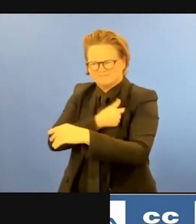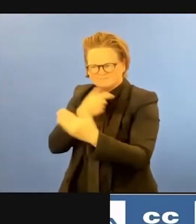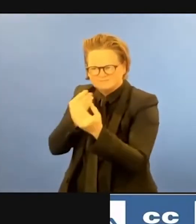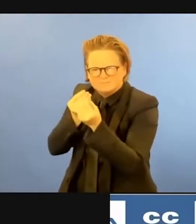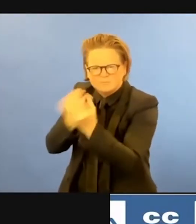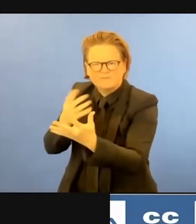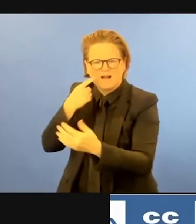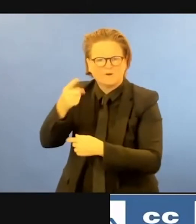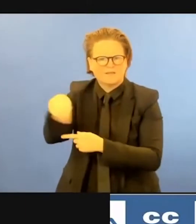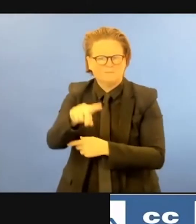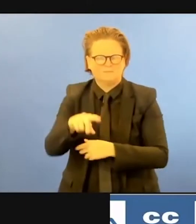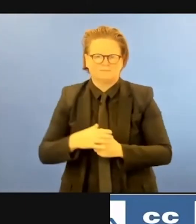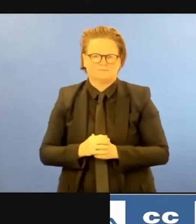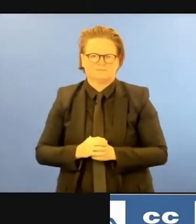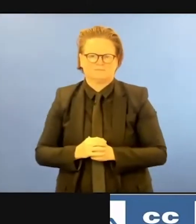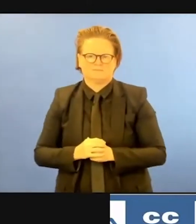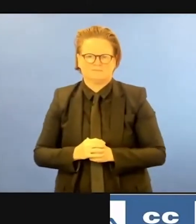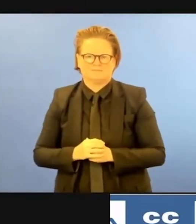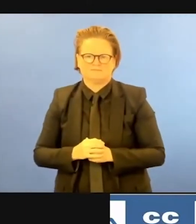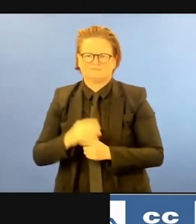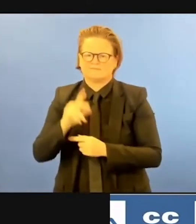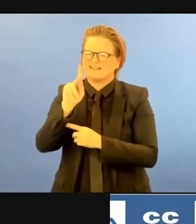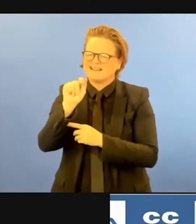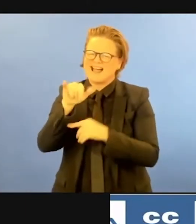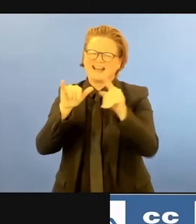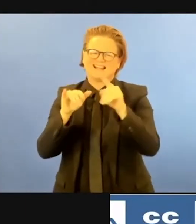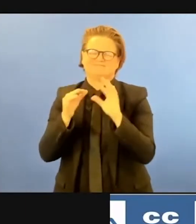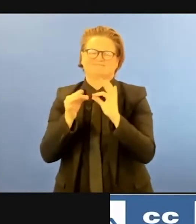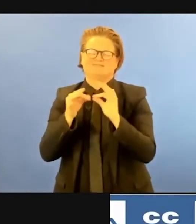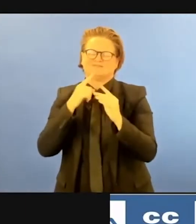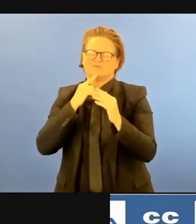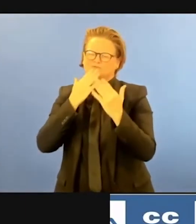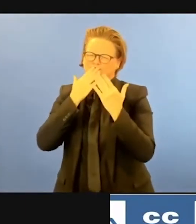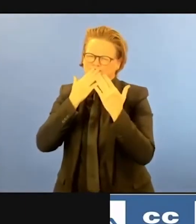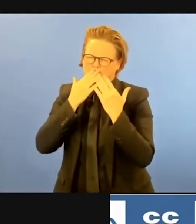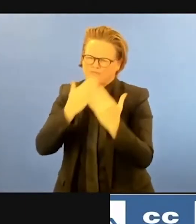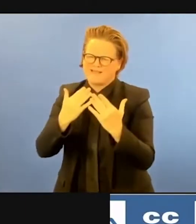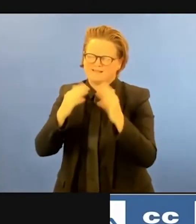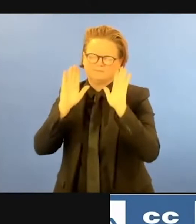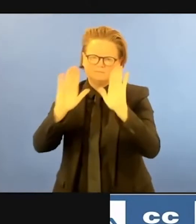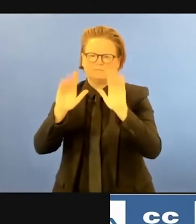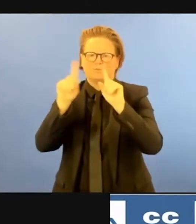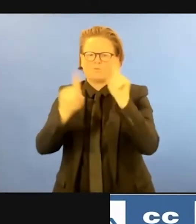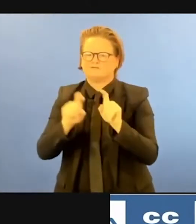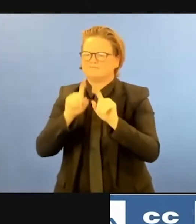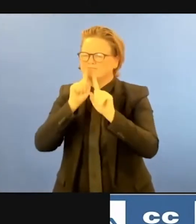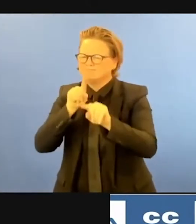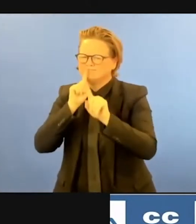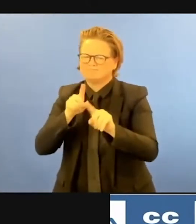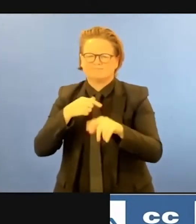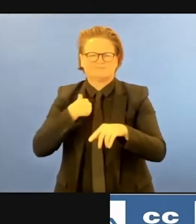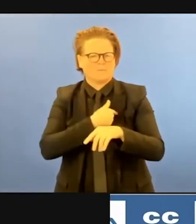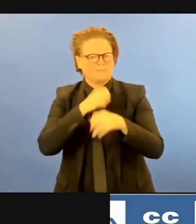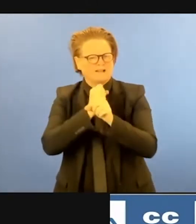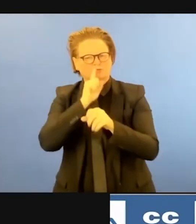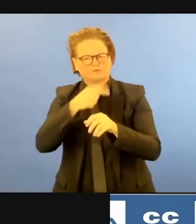Great, thank you. And I'm also going to put a resource in the chat from Senior Disability Action. Thank you very much for offering to support